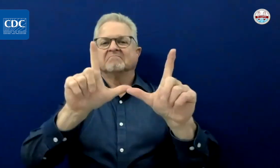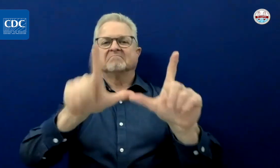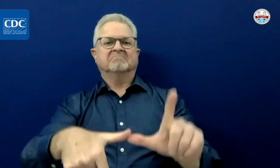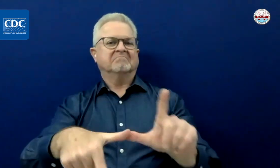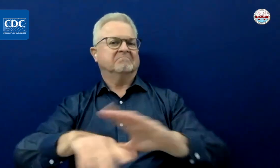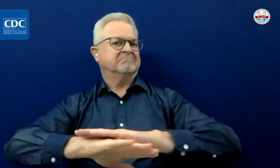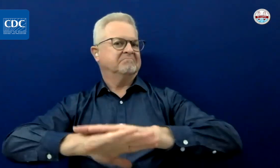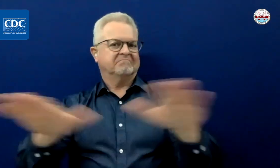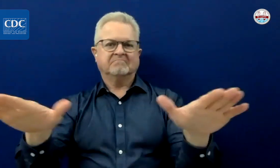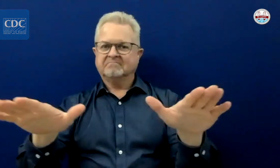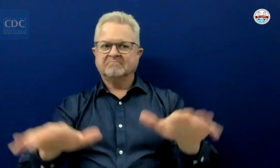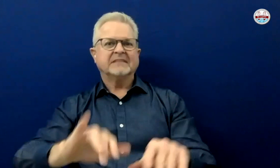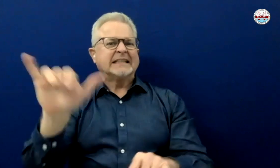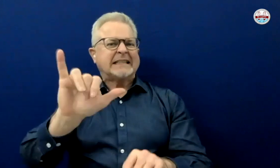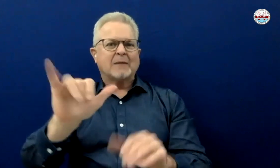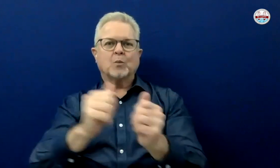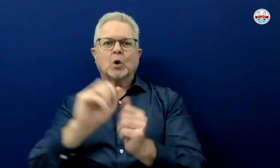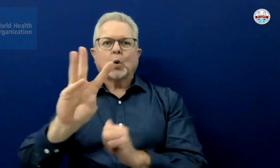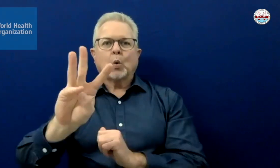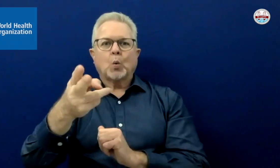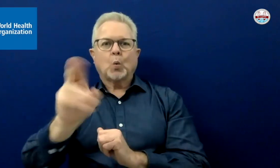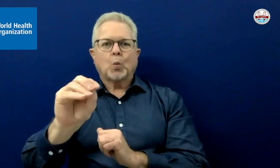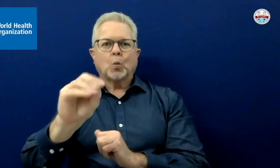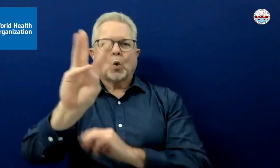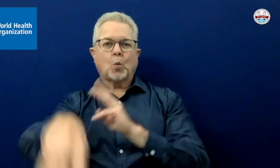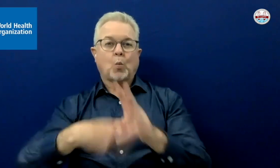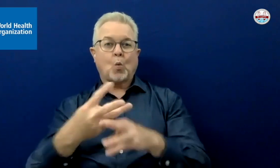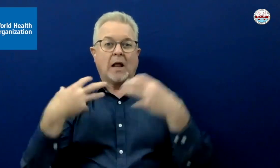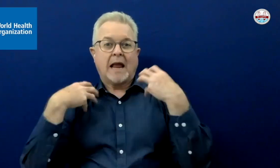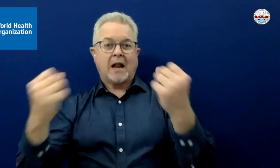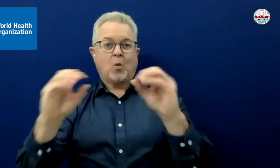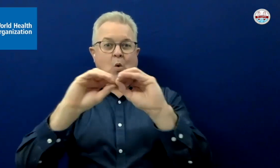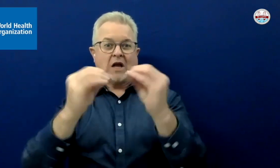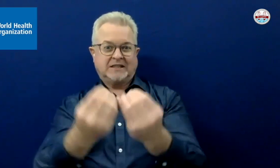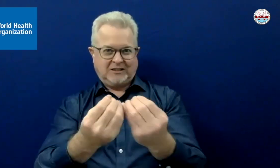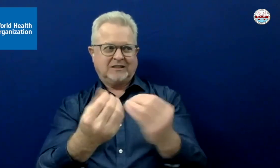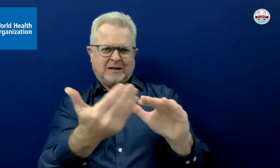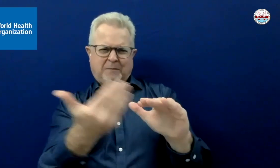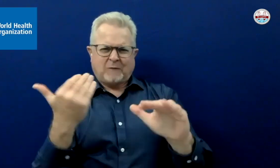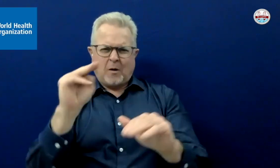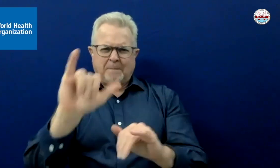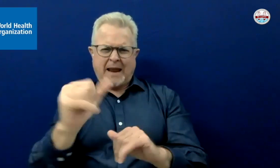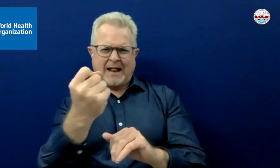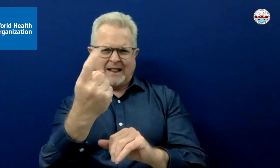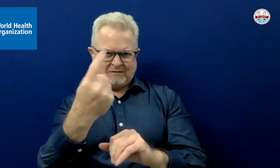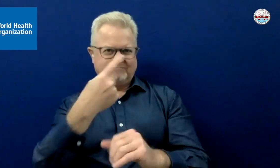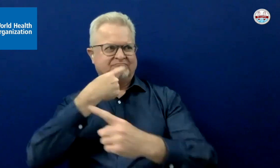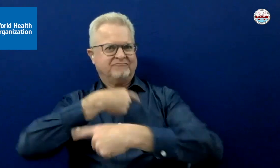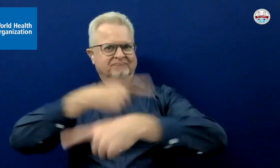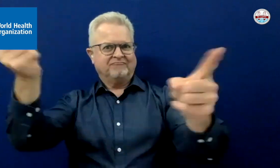now non-existent. It has been terminated. And the World Health Organization, known as WHO, prior